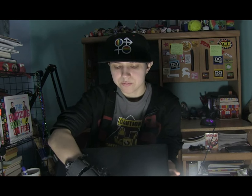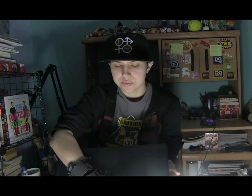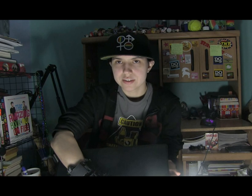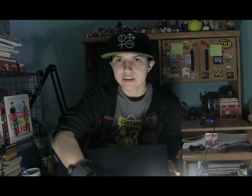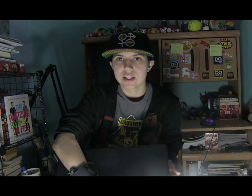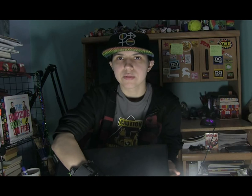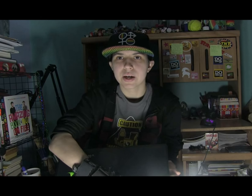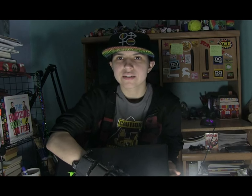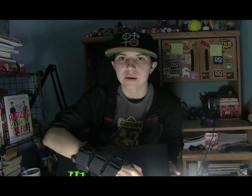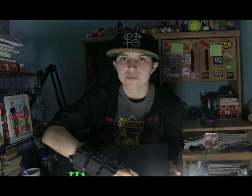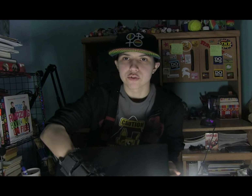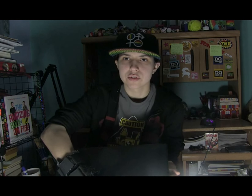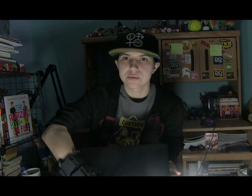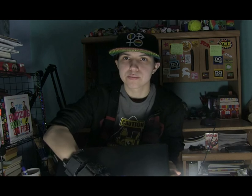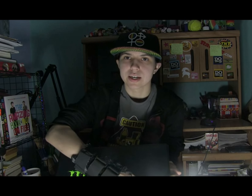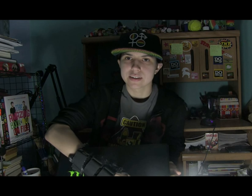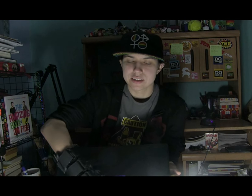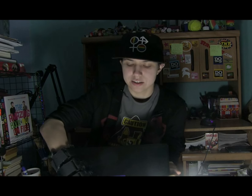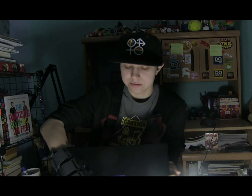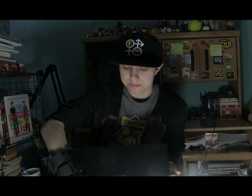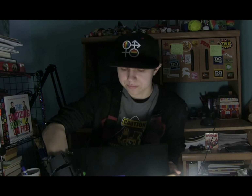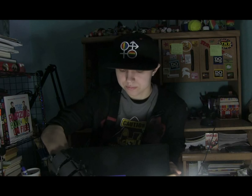It's not really the best comfort, but